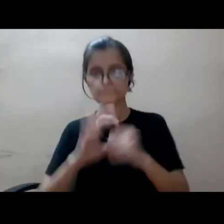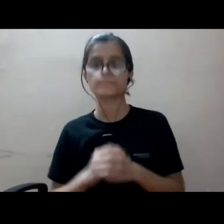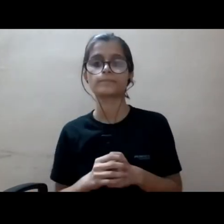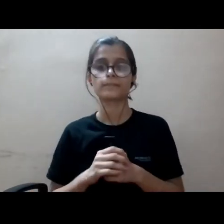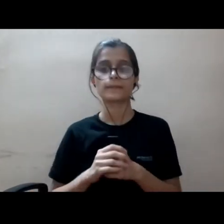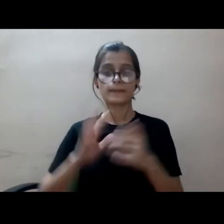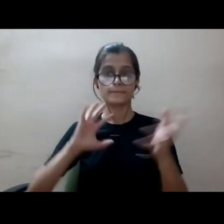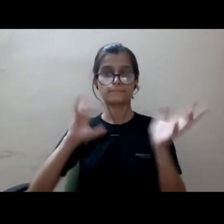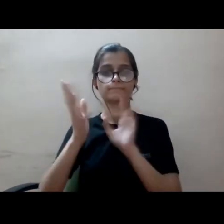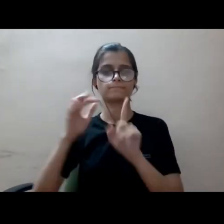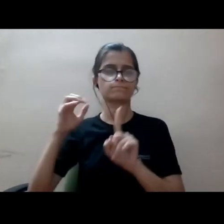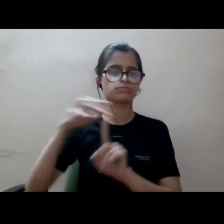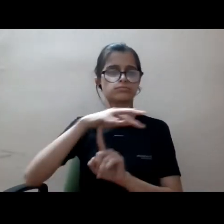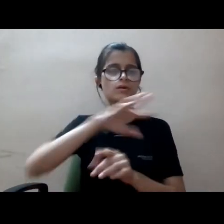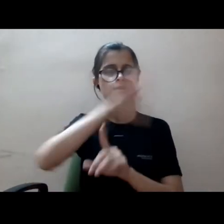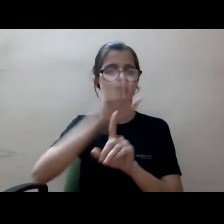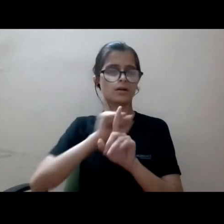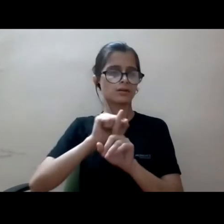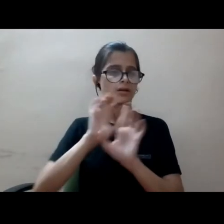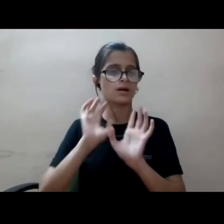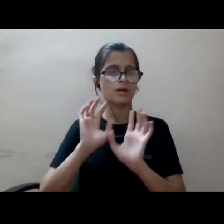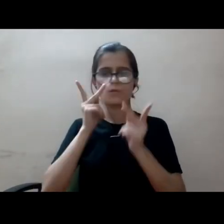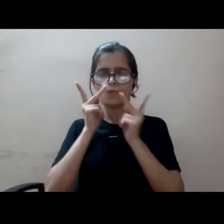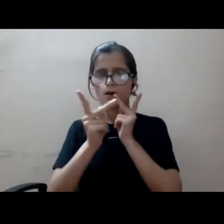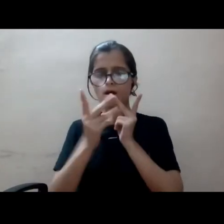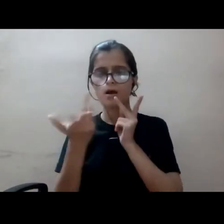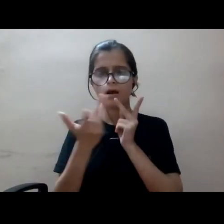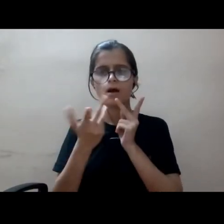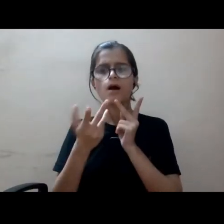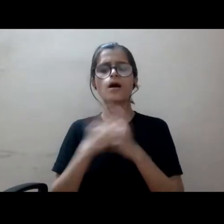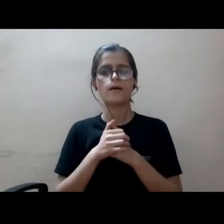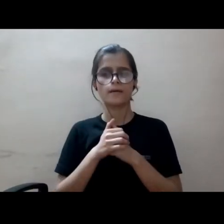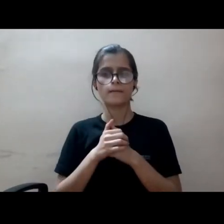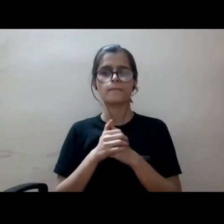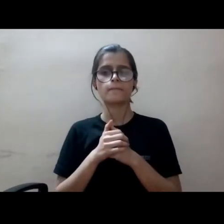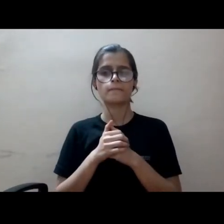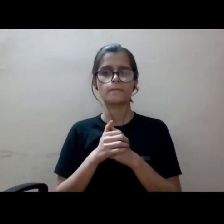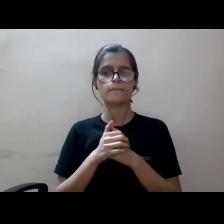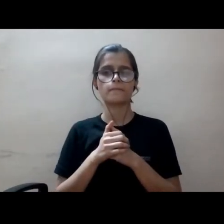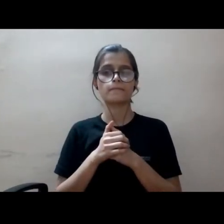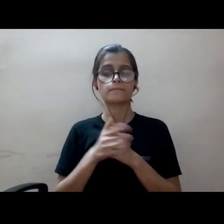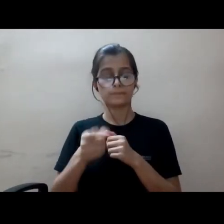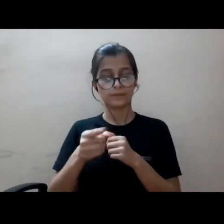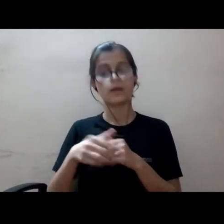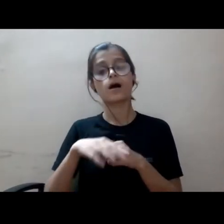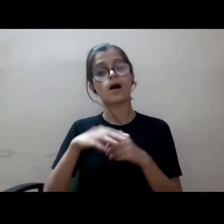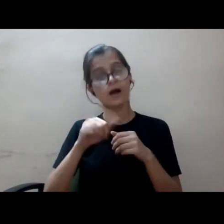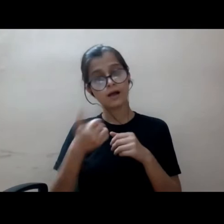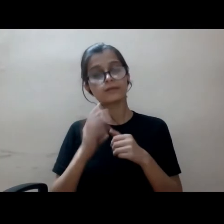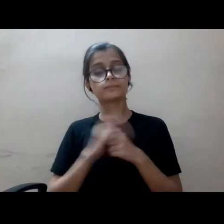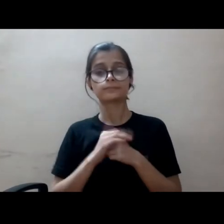Globalization's impact on culture has been viewed as both a blessing and a curse. On the one hand,